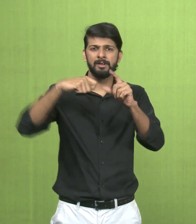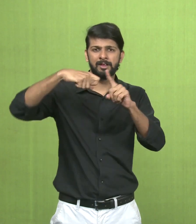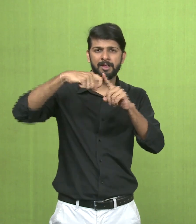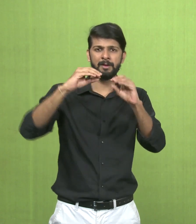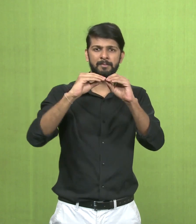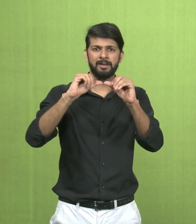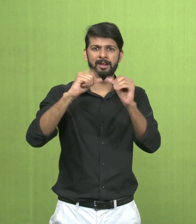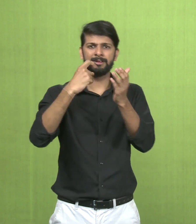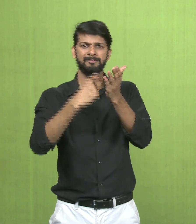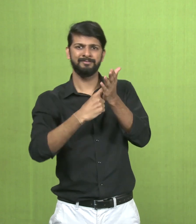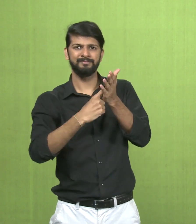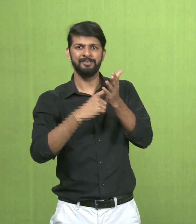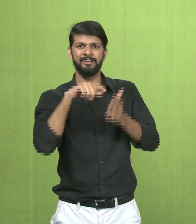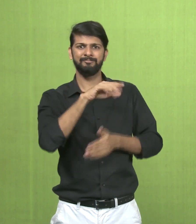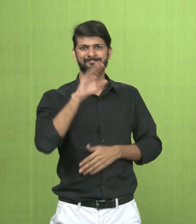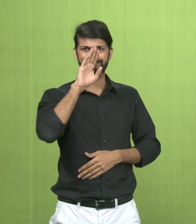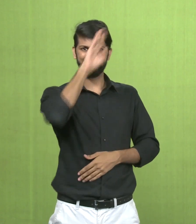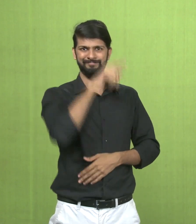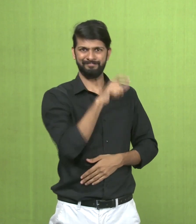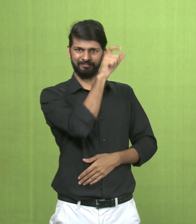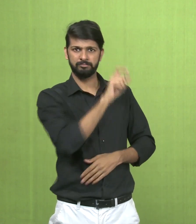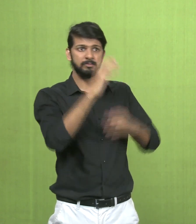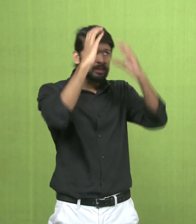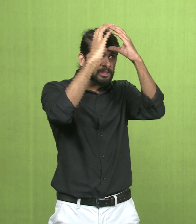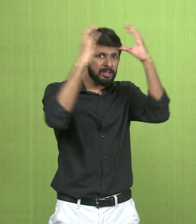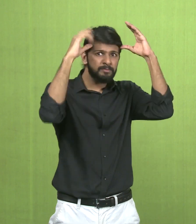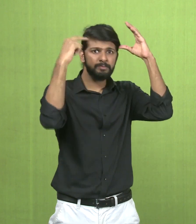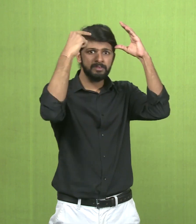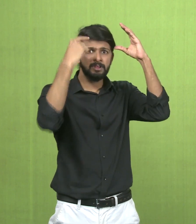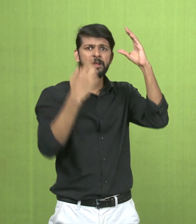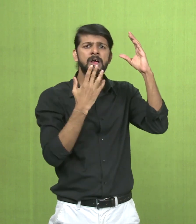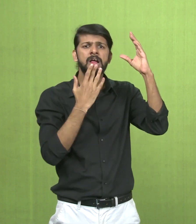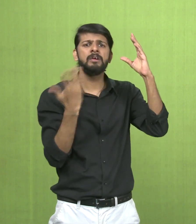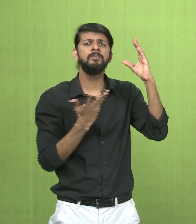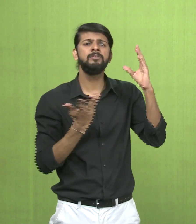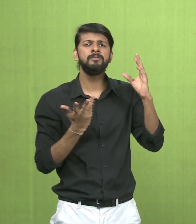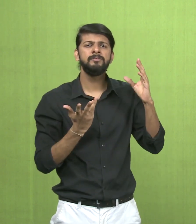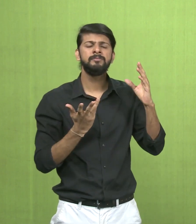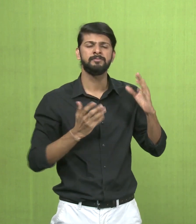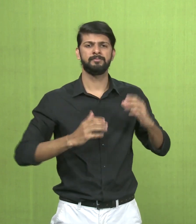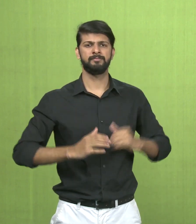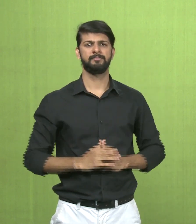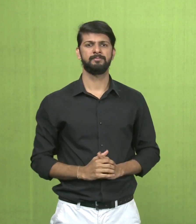Question number 6. What is the color of Akbar's